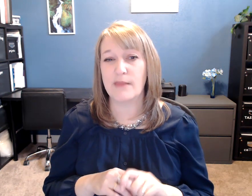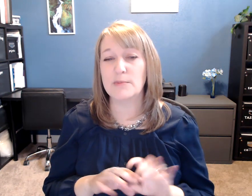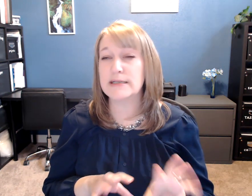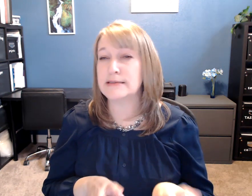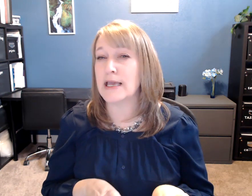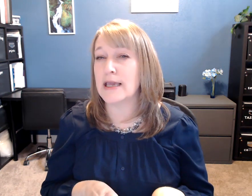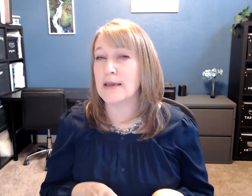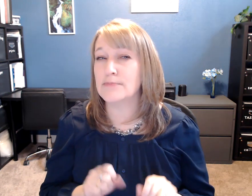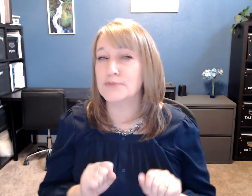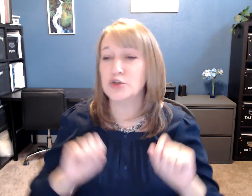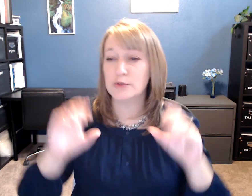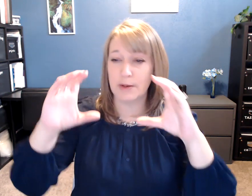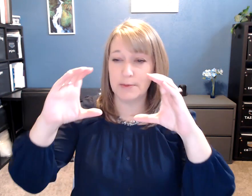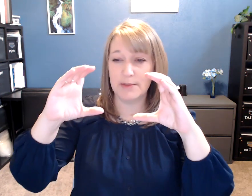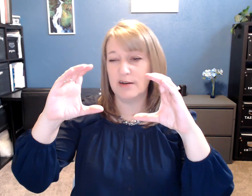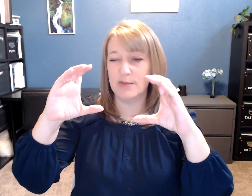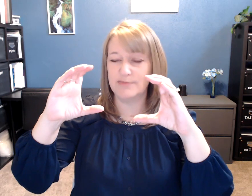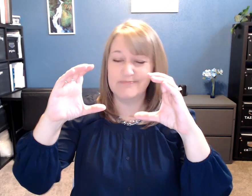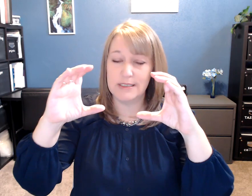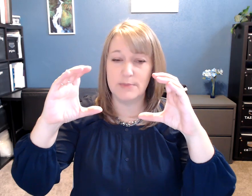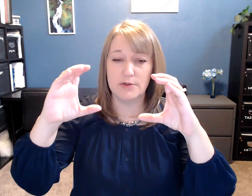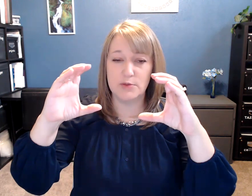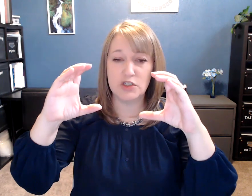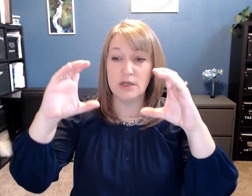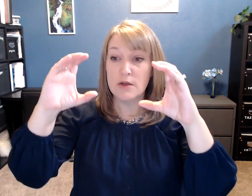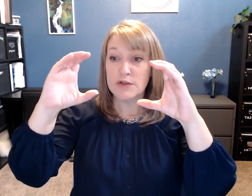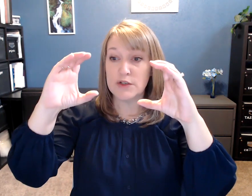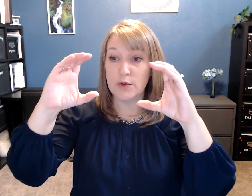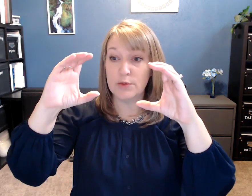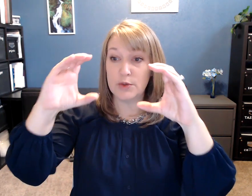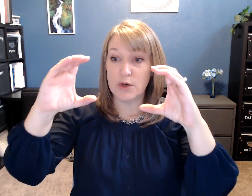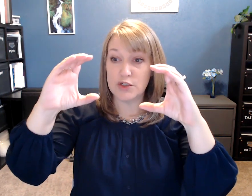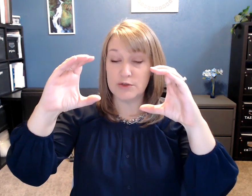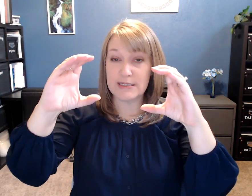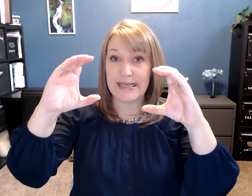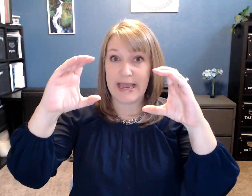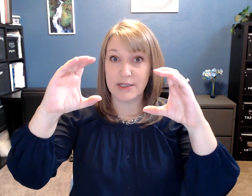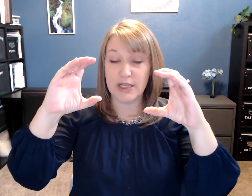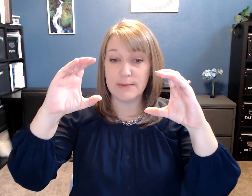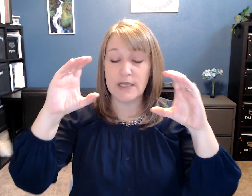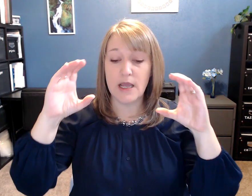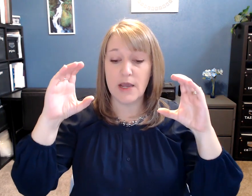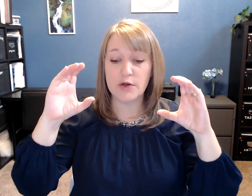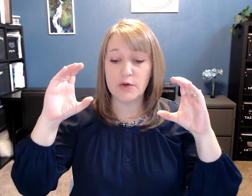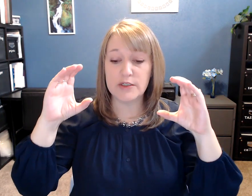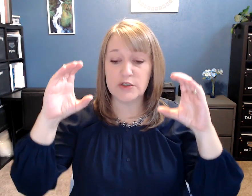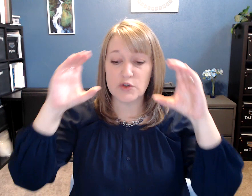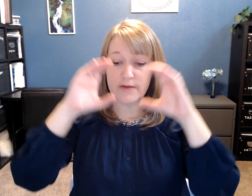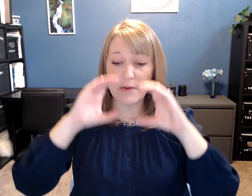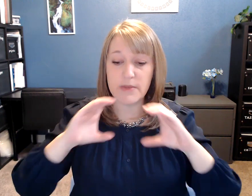I'm going to say two is probably better, but it doesn't matter too much. So you want two C hand shapes, and you're going to sort of a